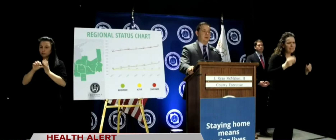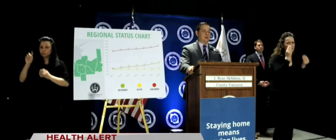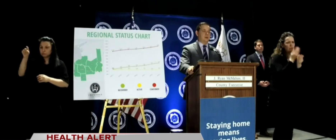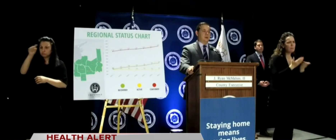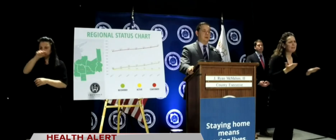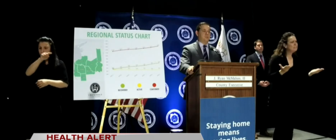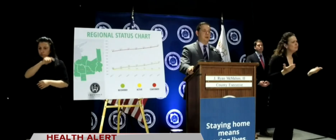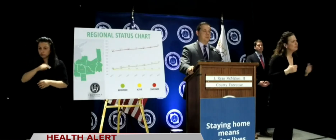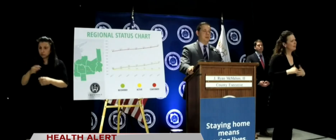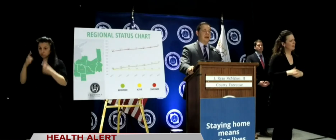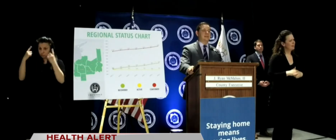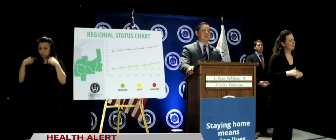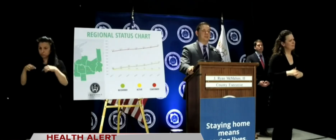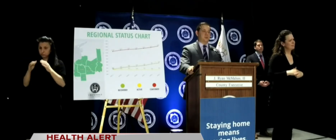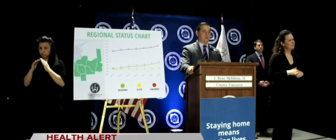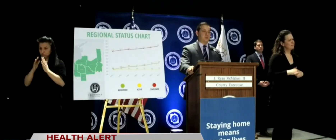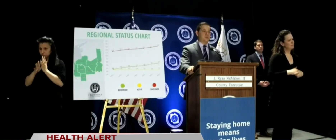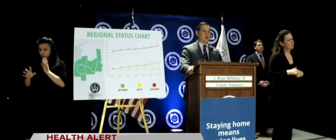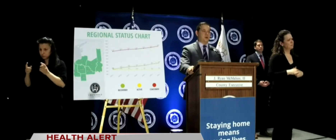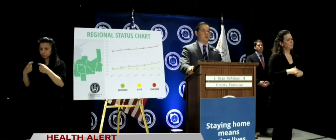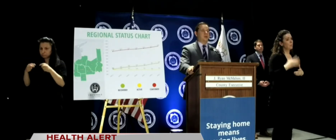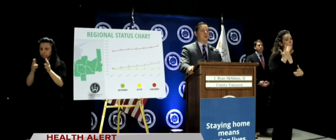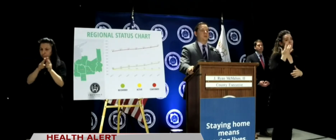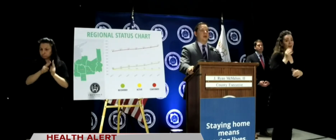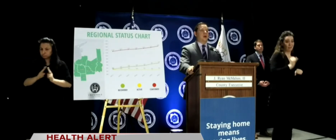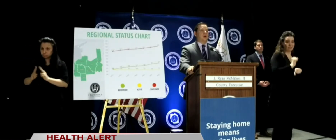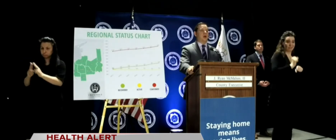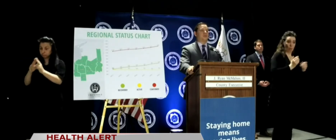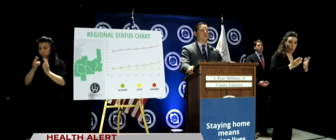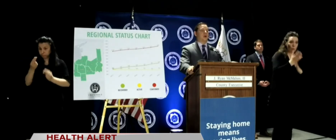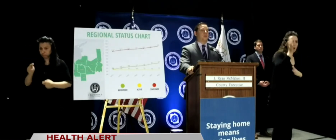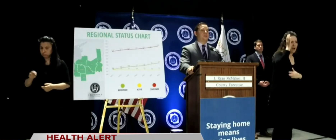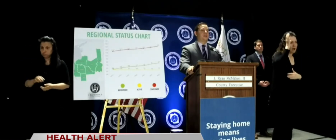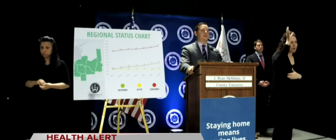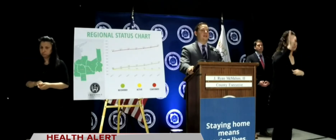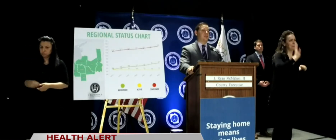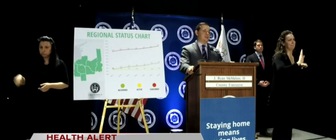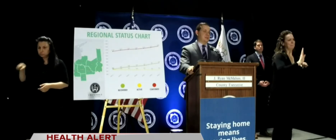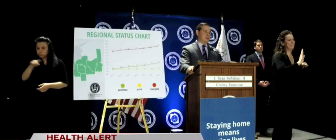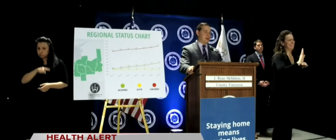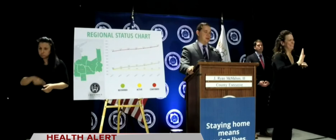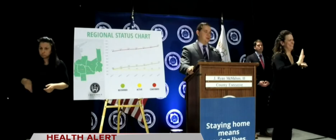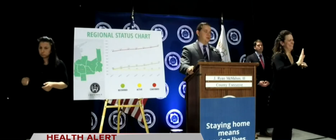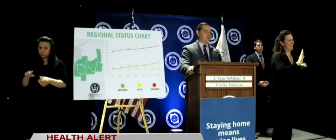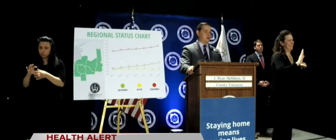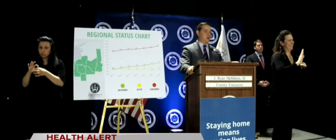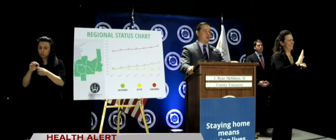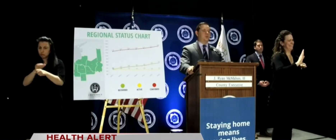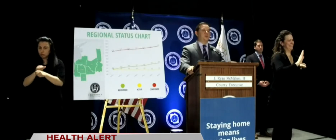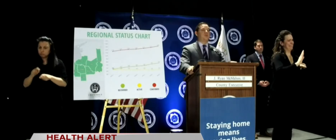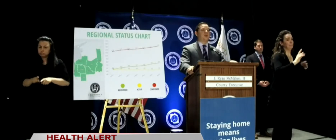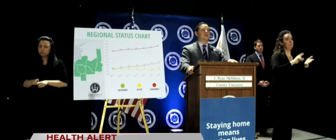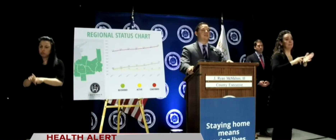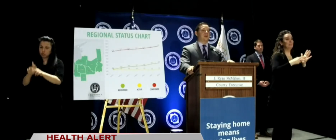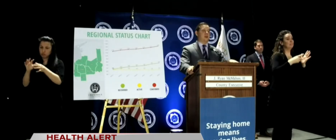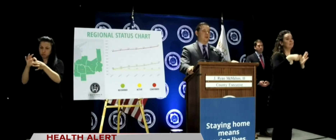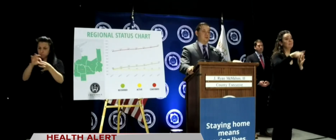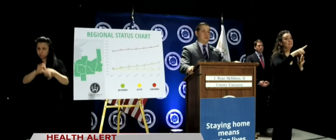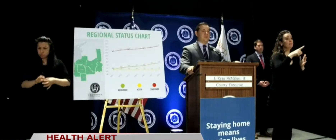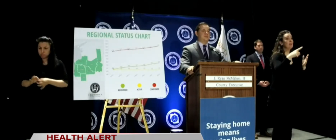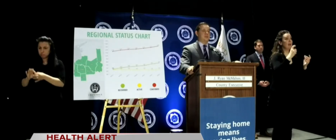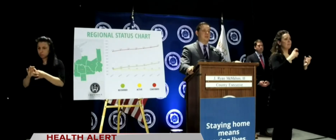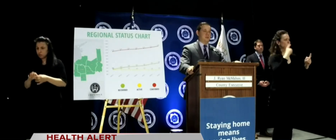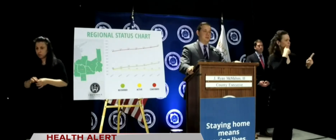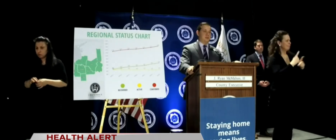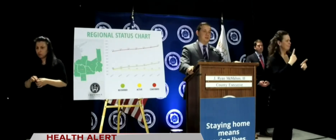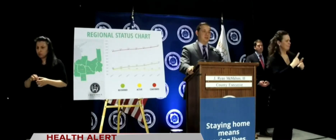a concept of a restart. Now our health departments are digesting that. They're going through various scenarios that